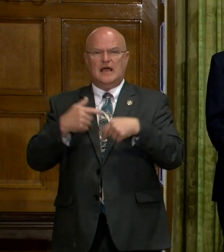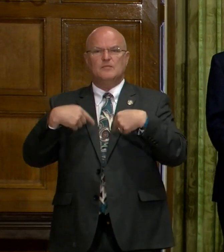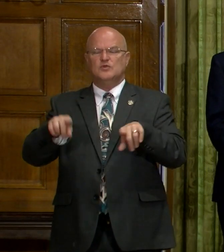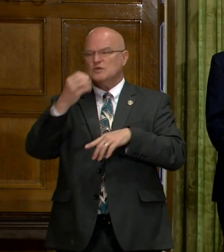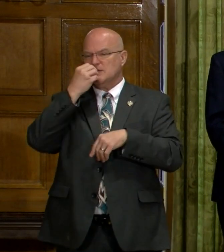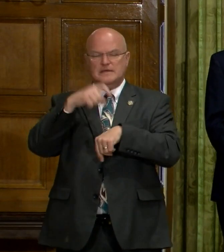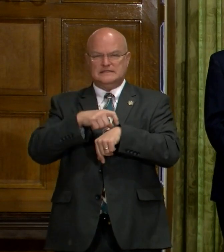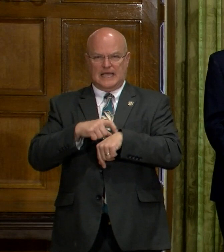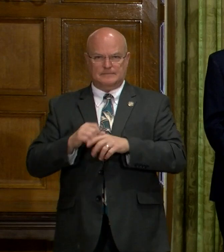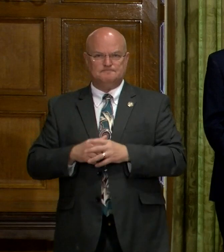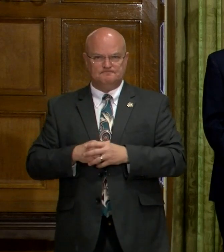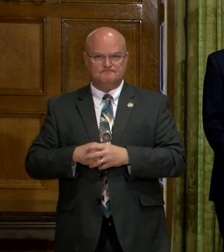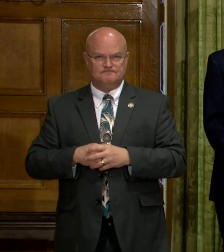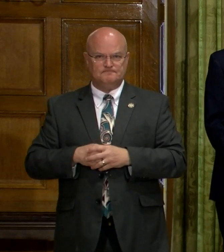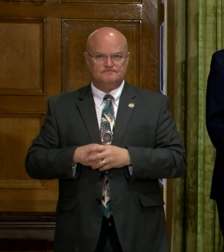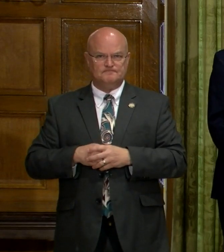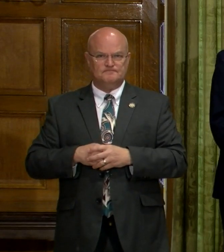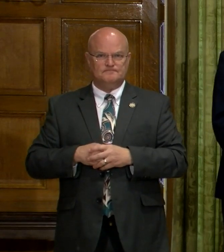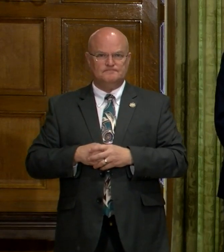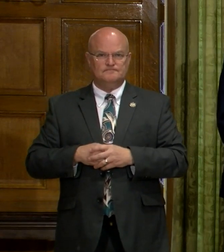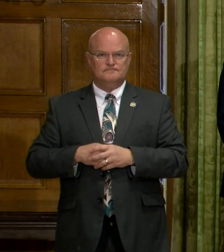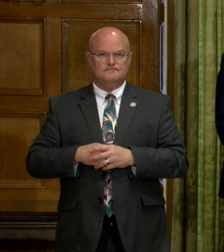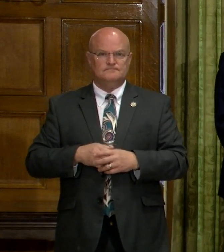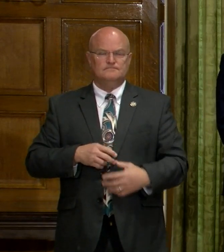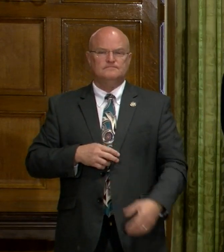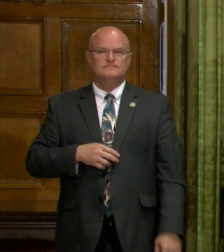during meal time.